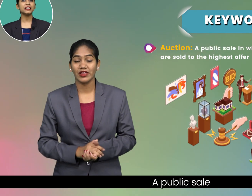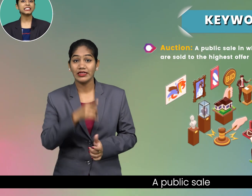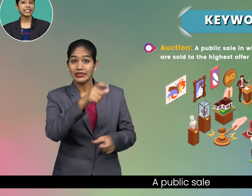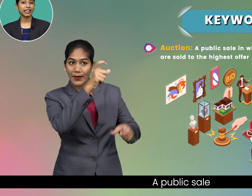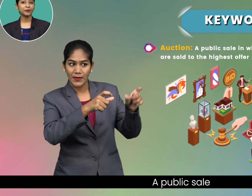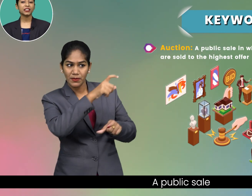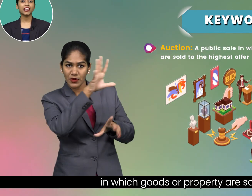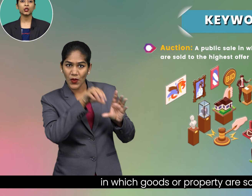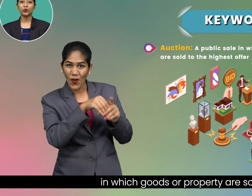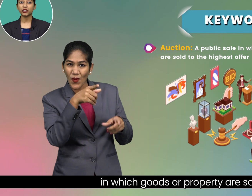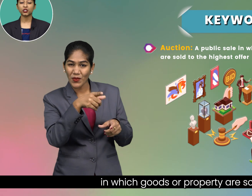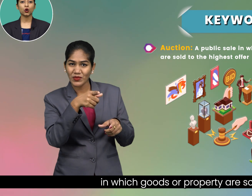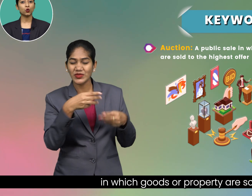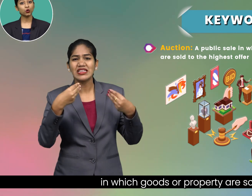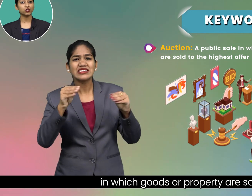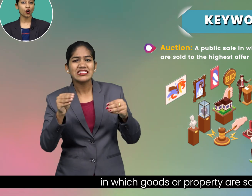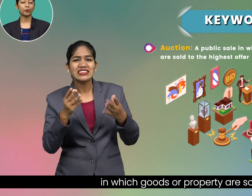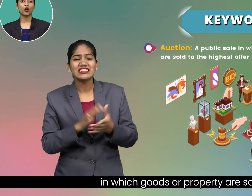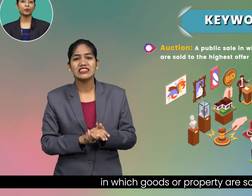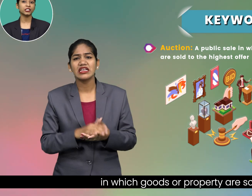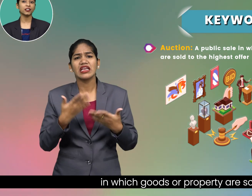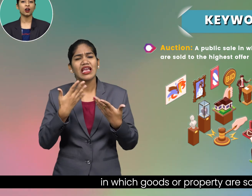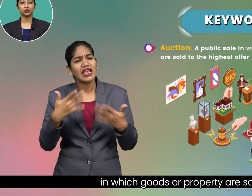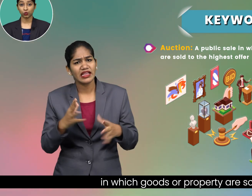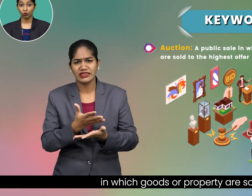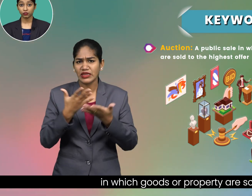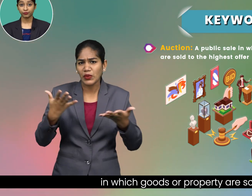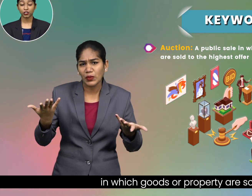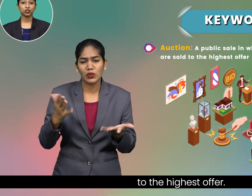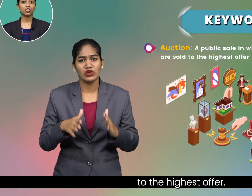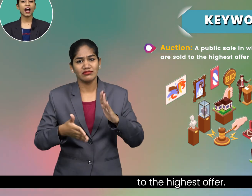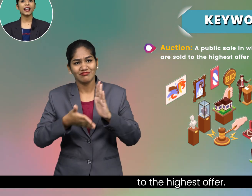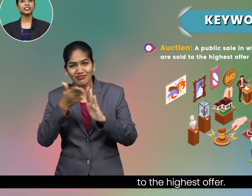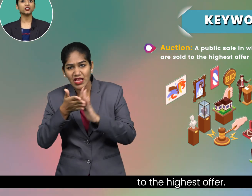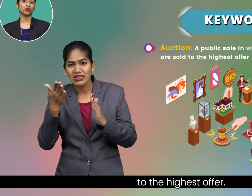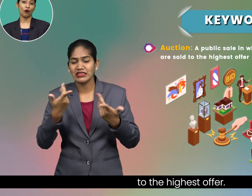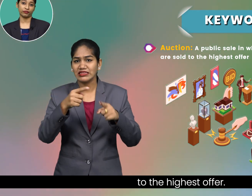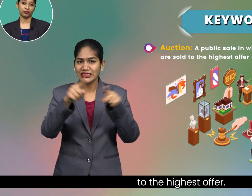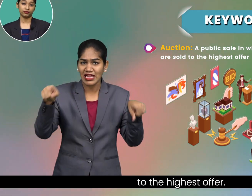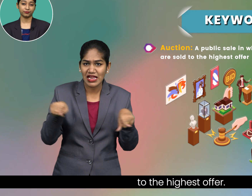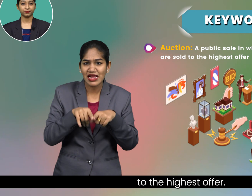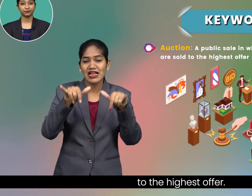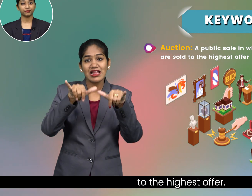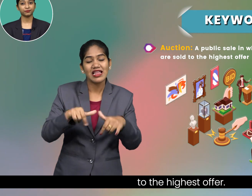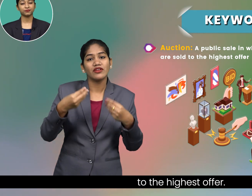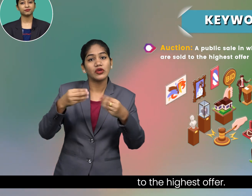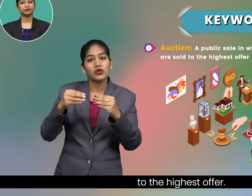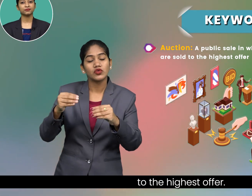a public sale in which goods or property are sold to the highest offer.